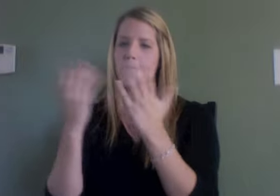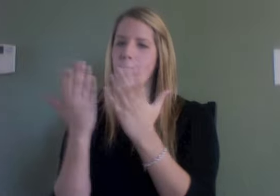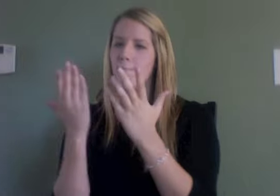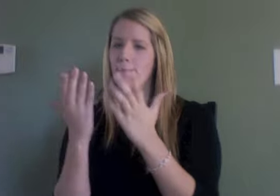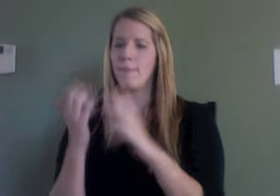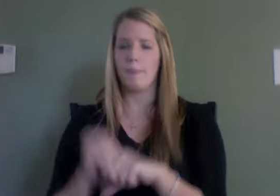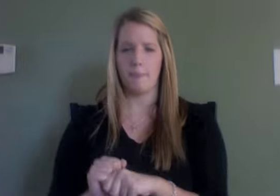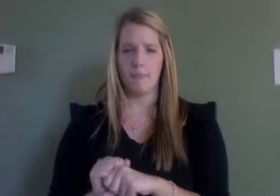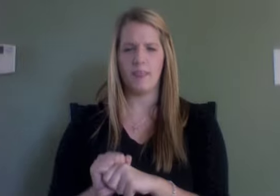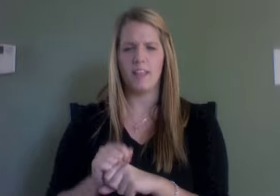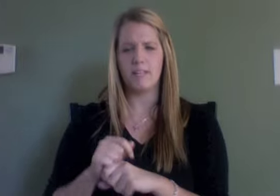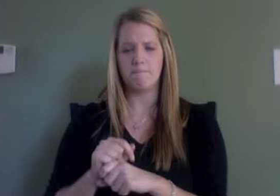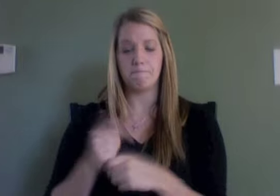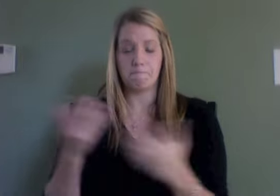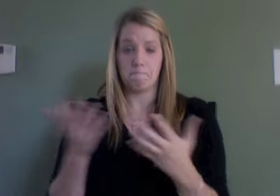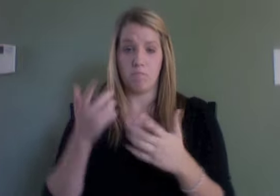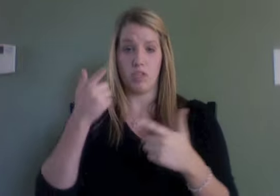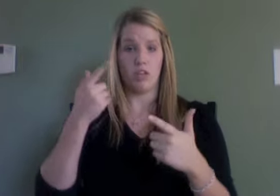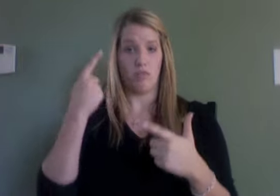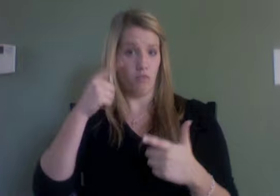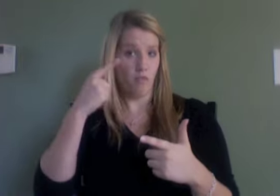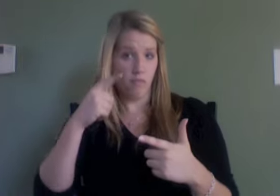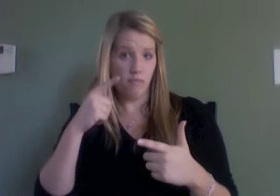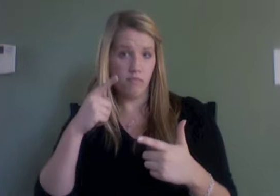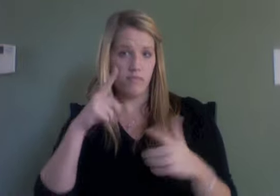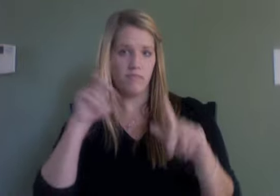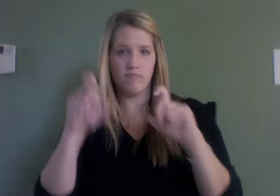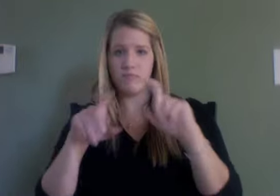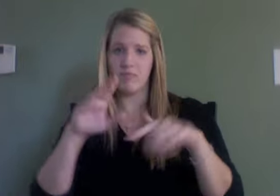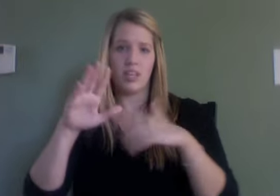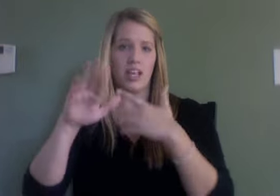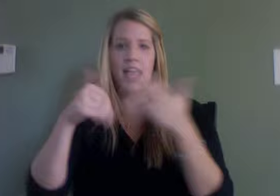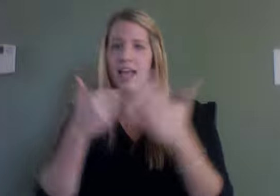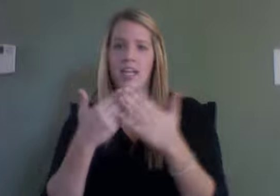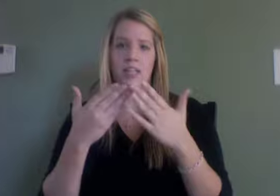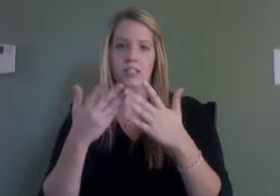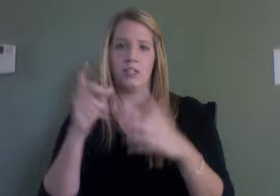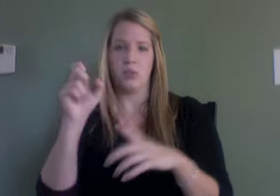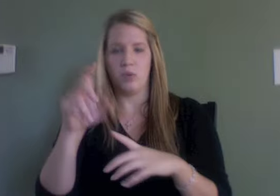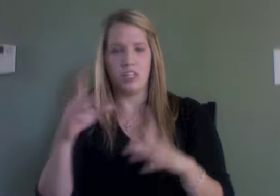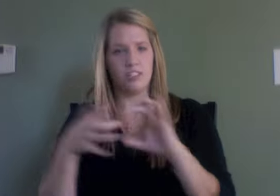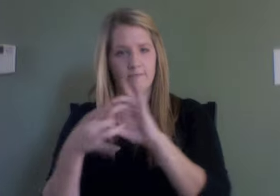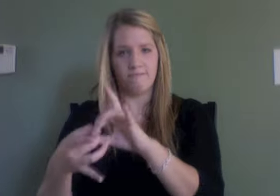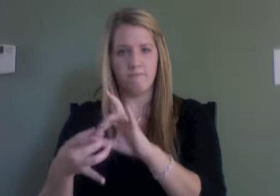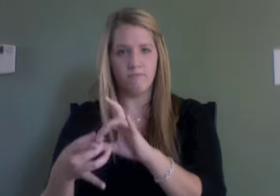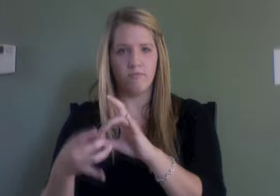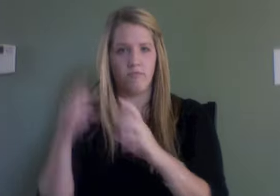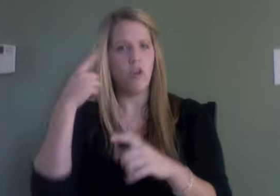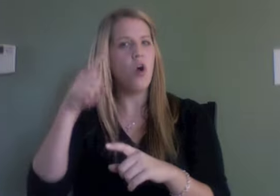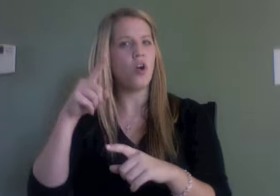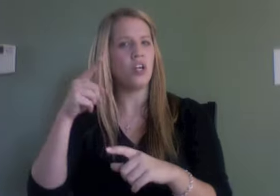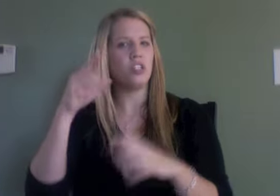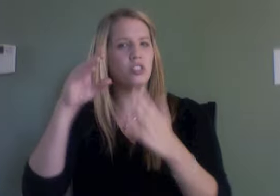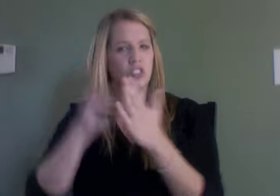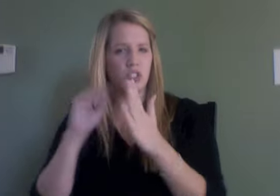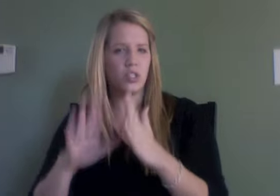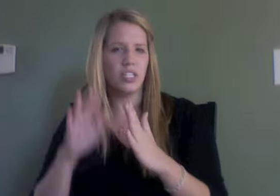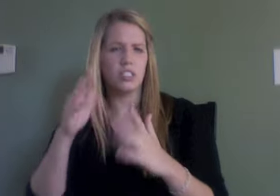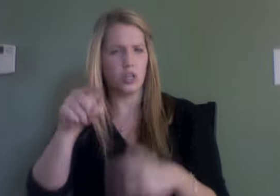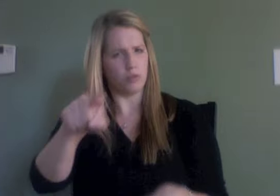of services and the kind of courses that we do in photography and what's available and possible for students. So I don't know if you have any specific questions that you want to start